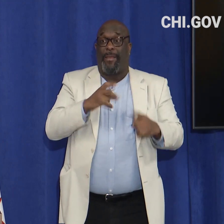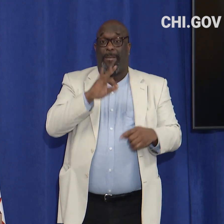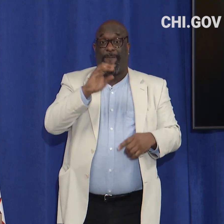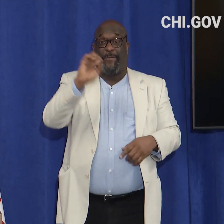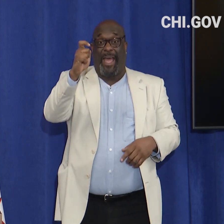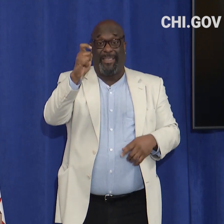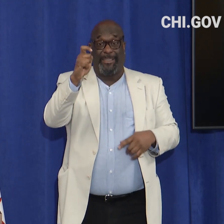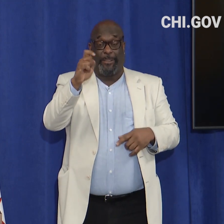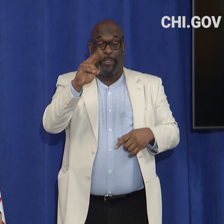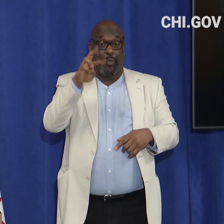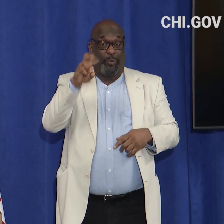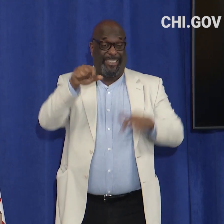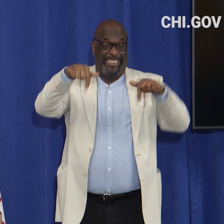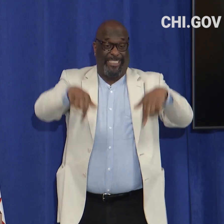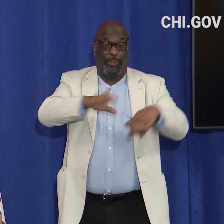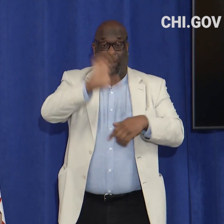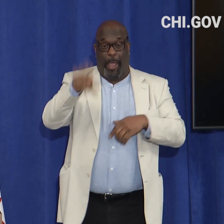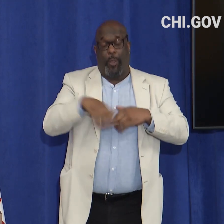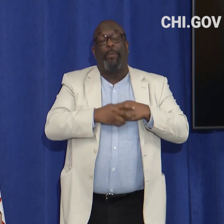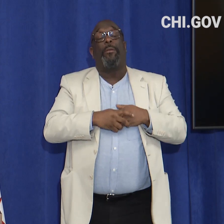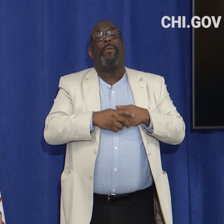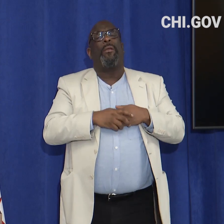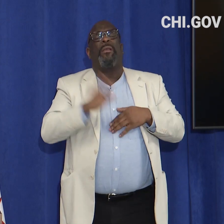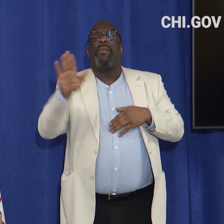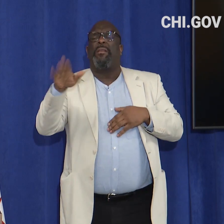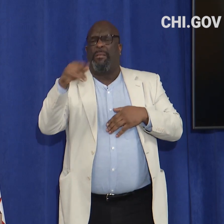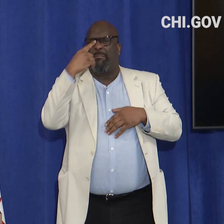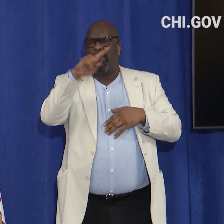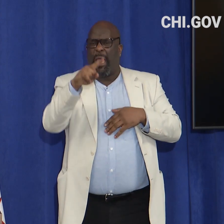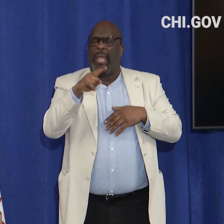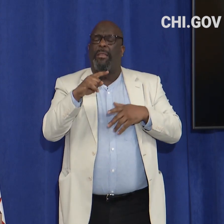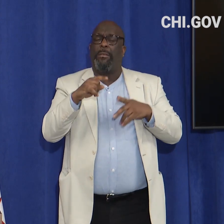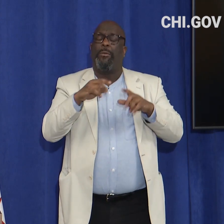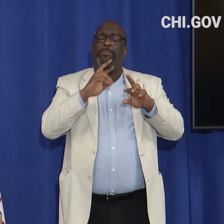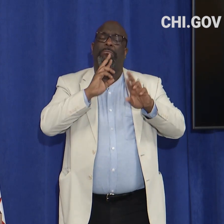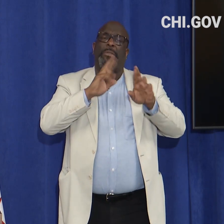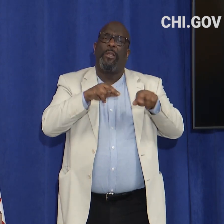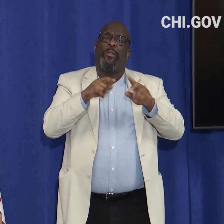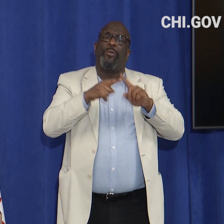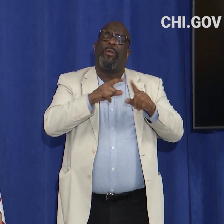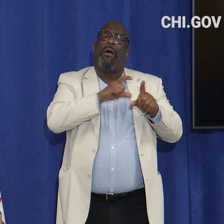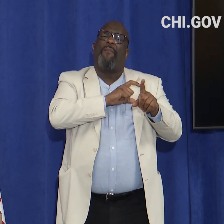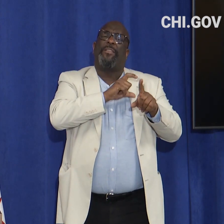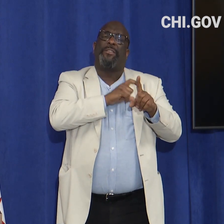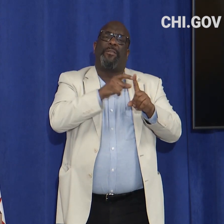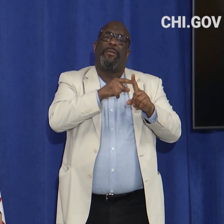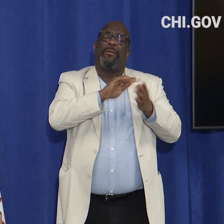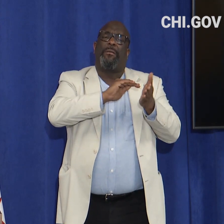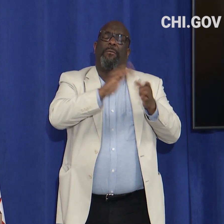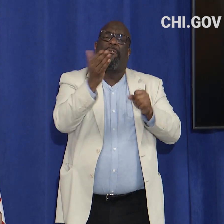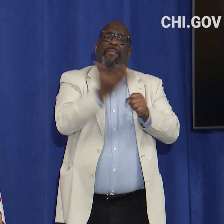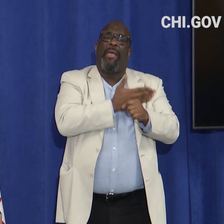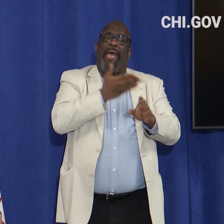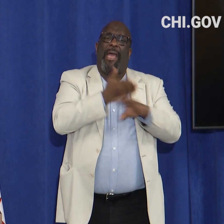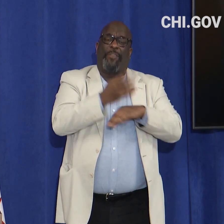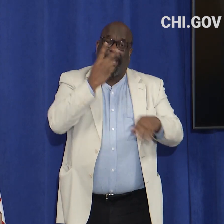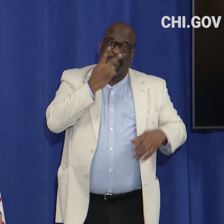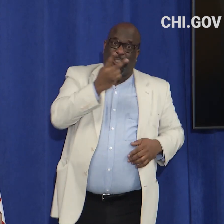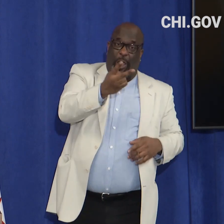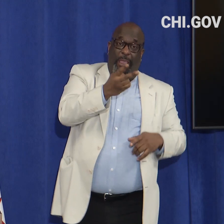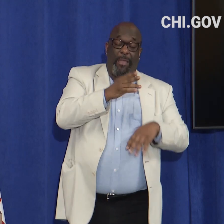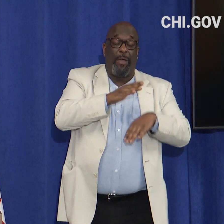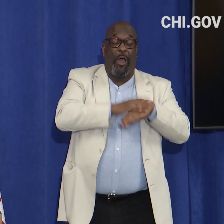Fox here in Chicago. Could you react to the officer being relieved of his police duties after being caught on video flipping